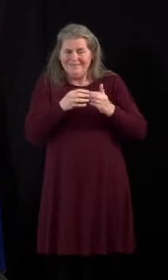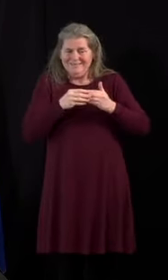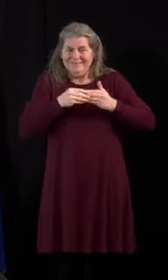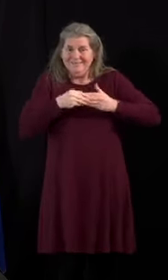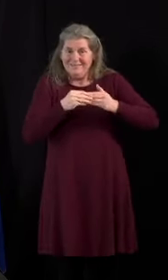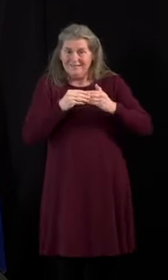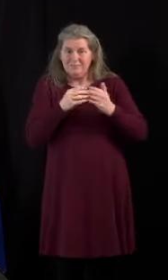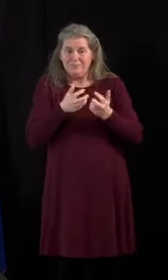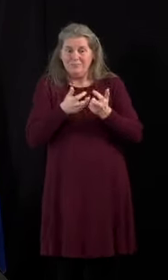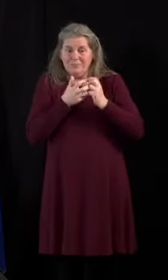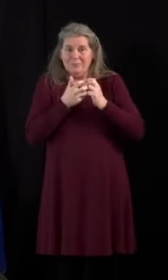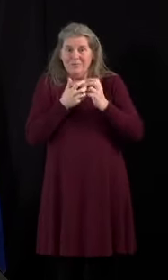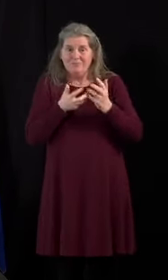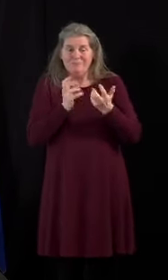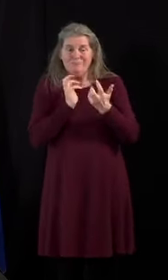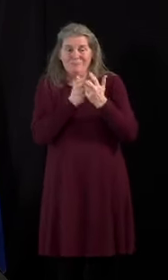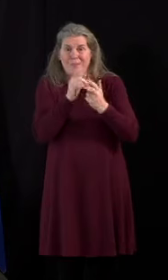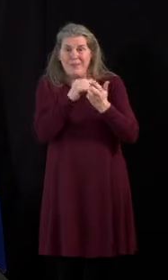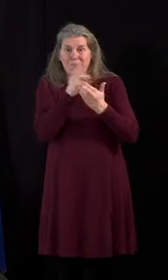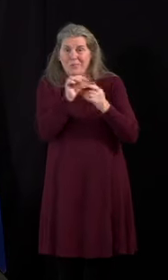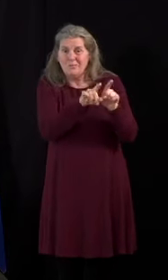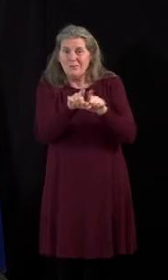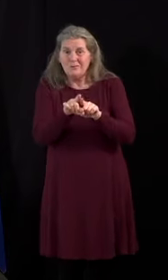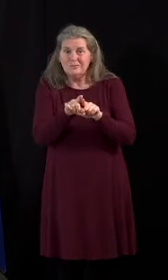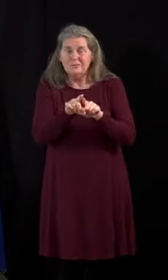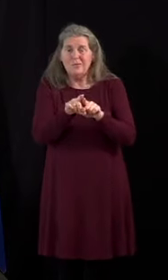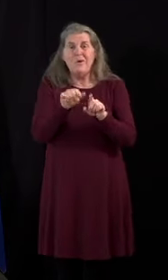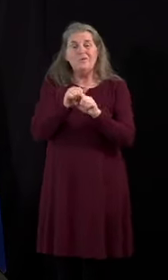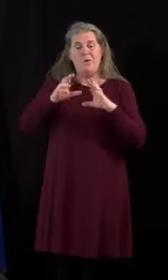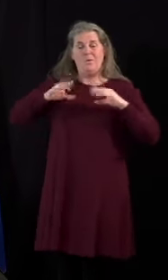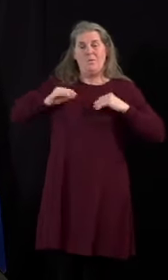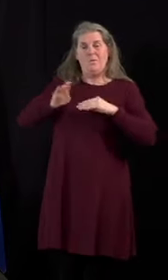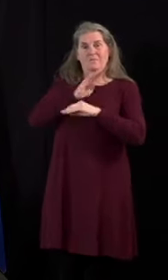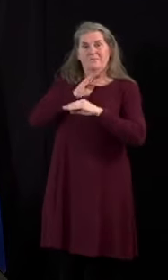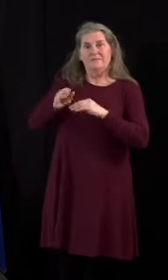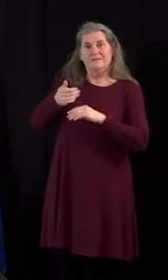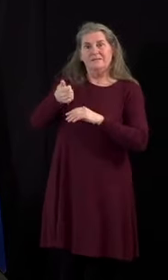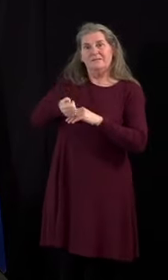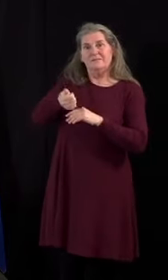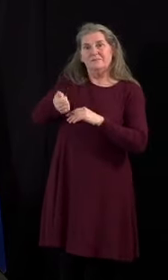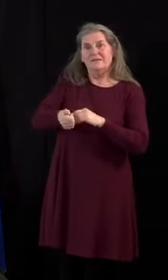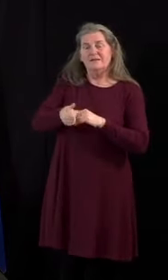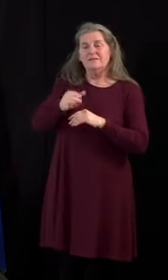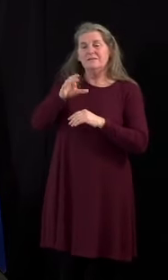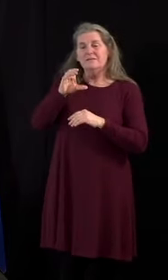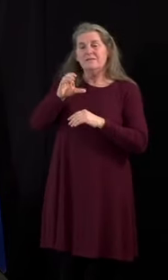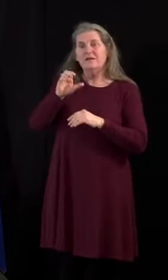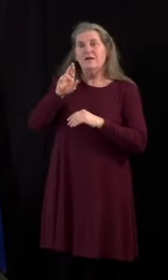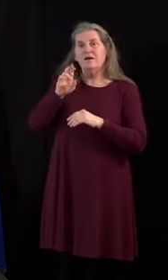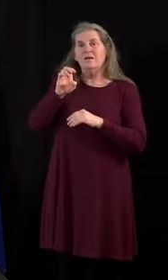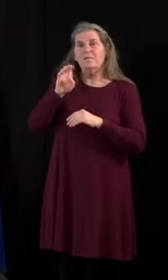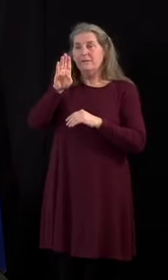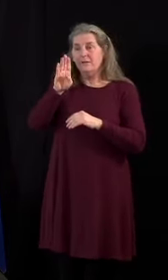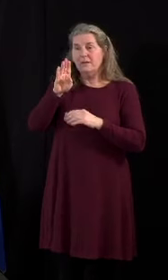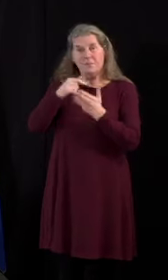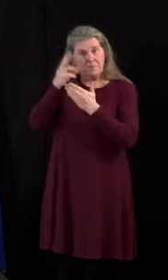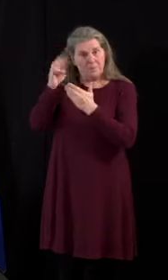possible. For individuals, whether they're entrepreneurs, the CERB program,